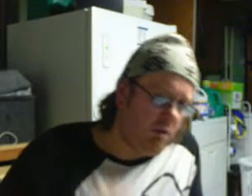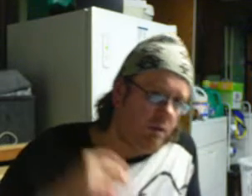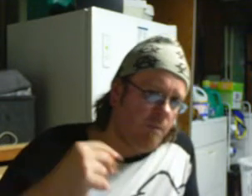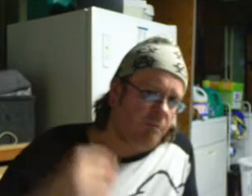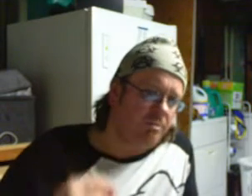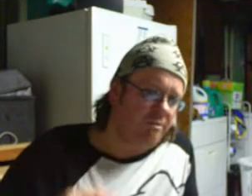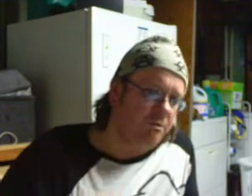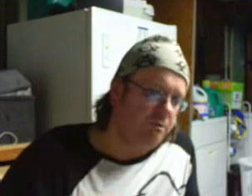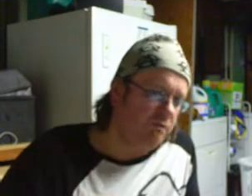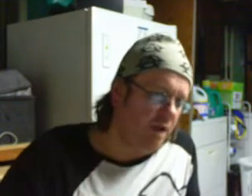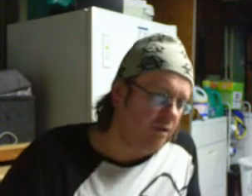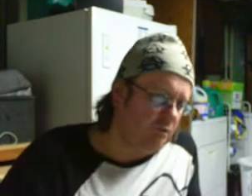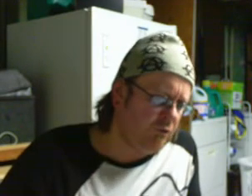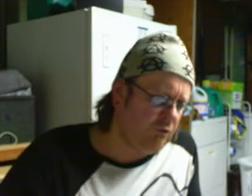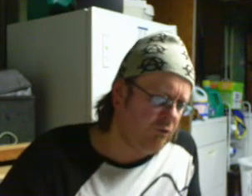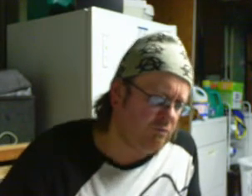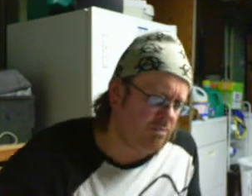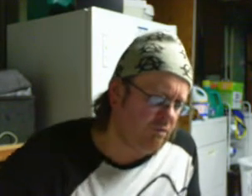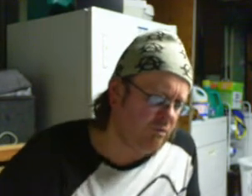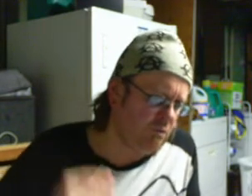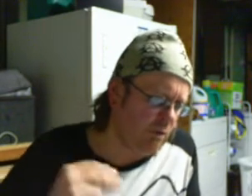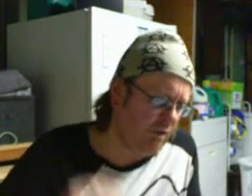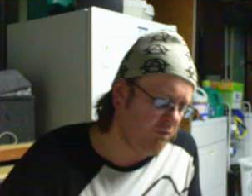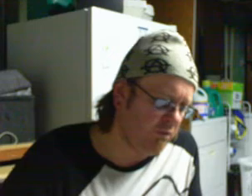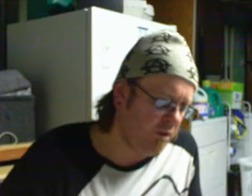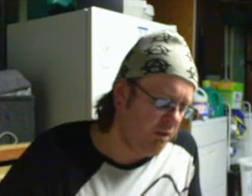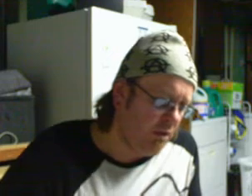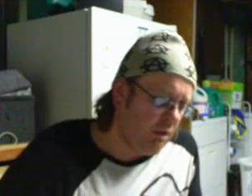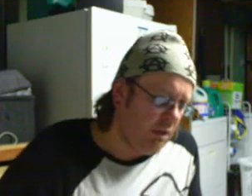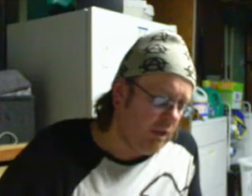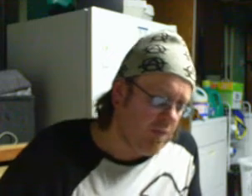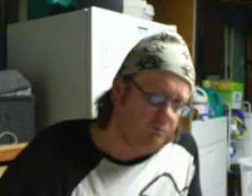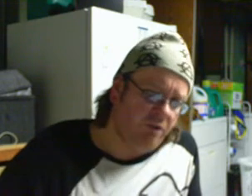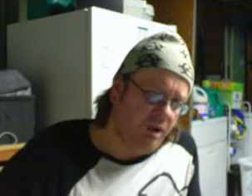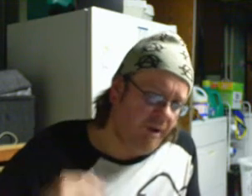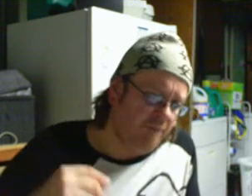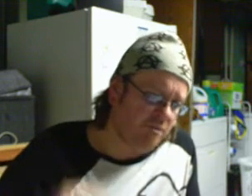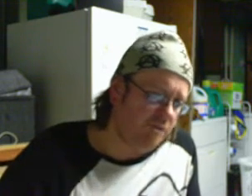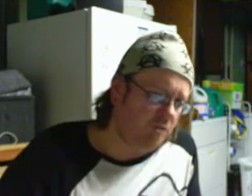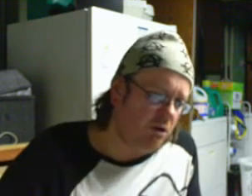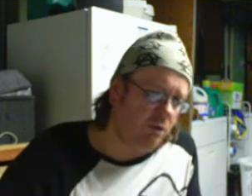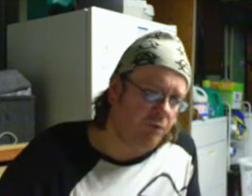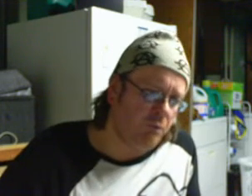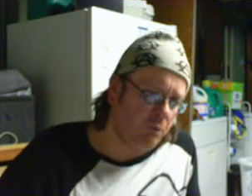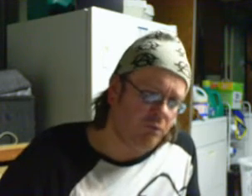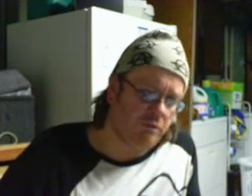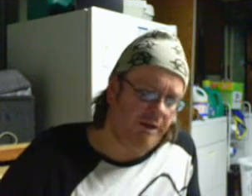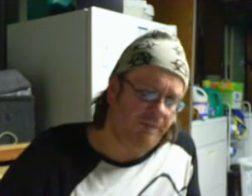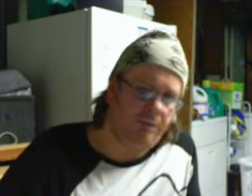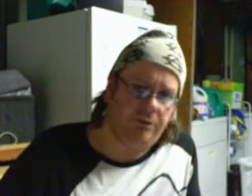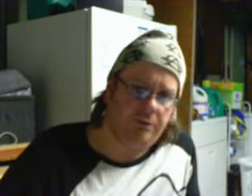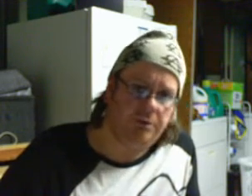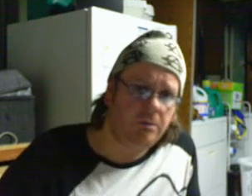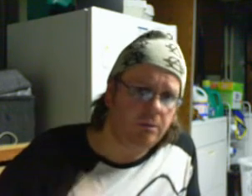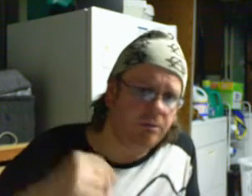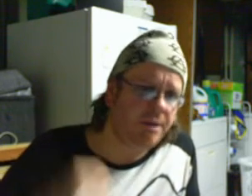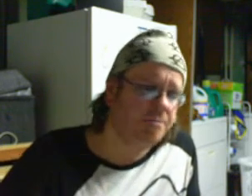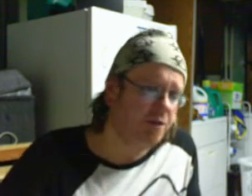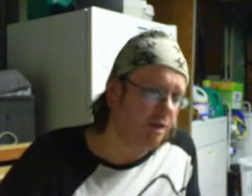this pursuit of knowledge is expressed in the ways of he was heavily involved in witchcraft and the occult and demonology